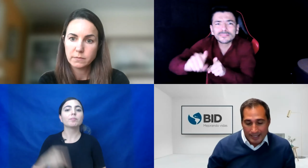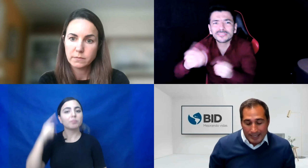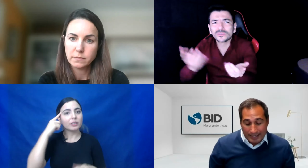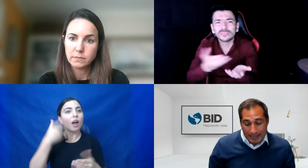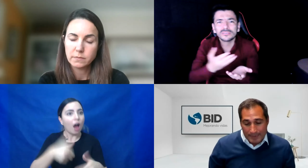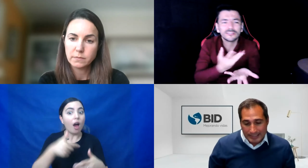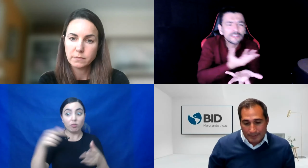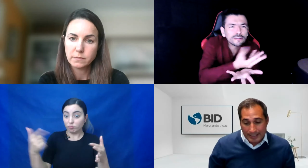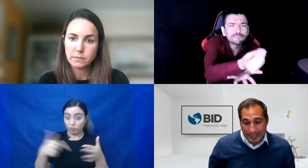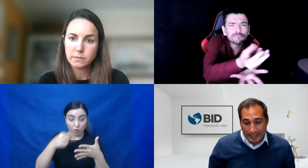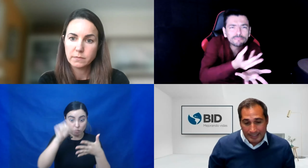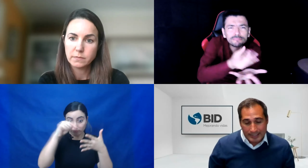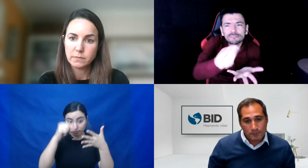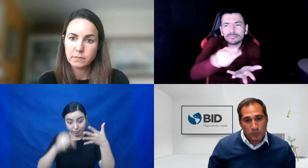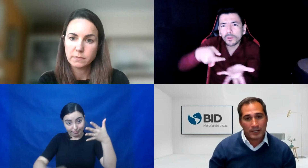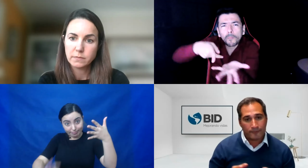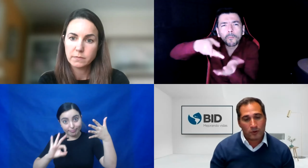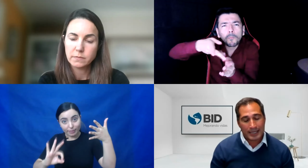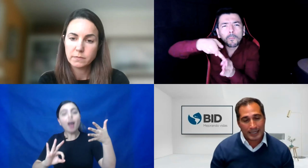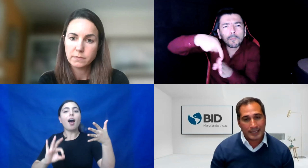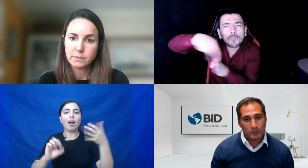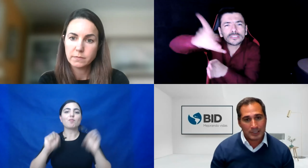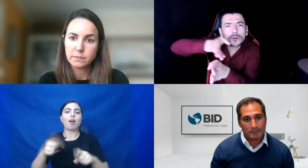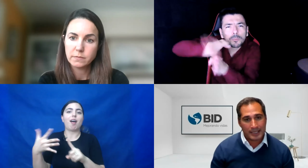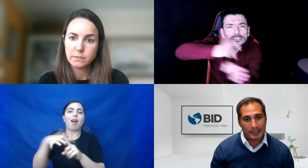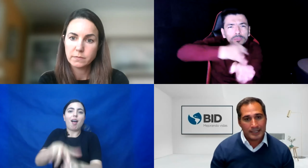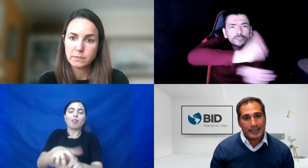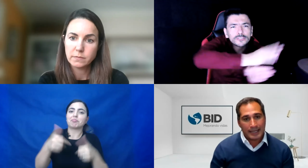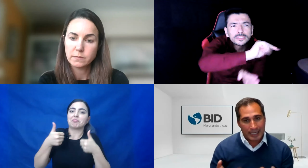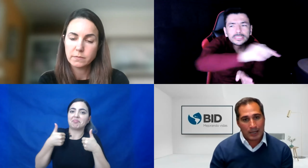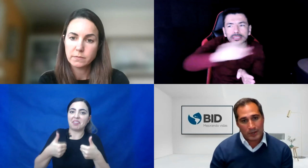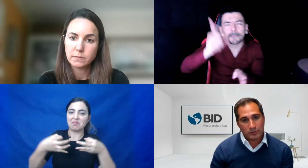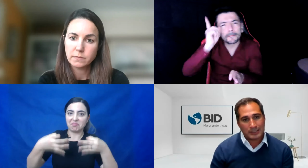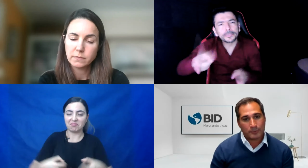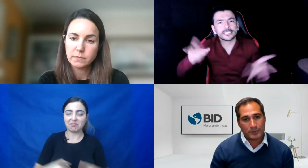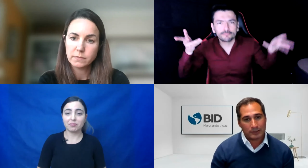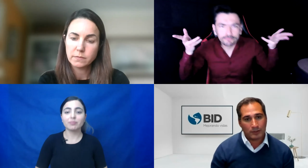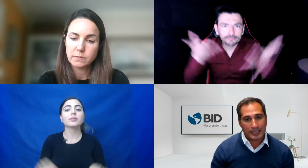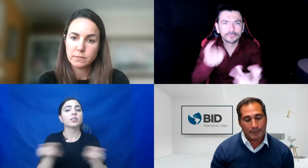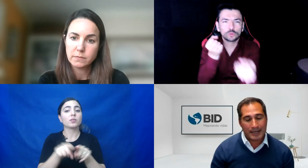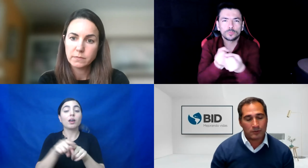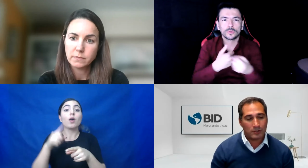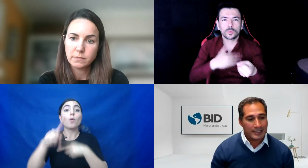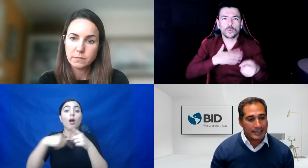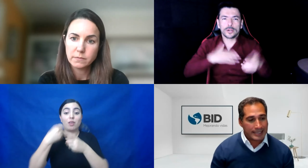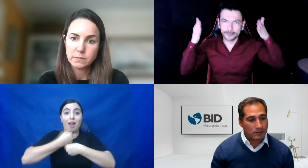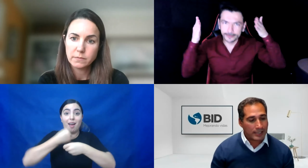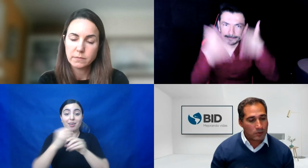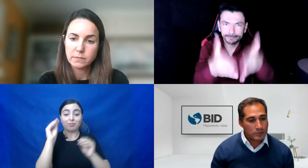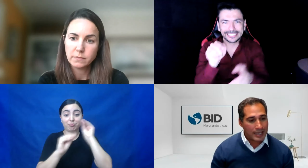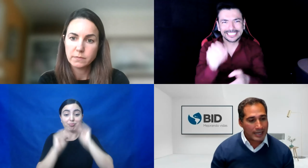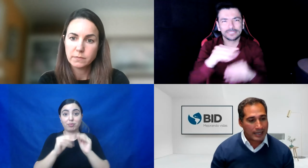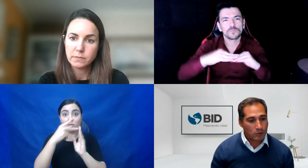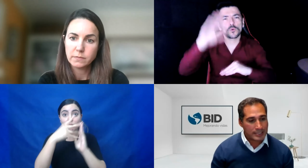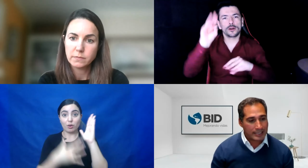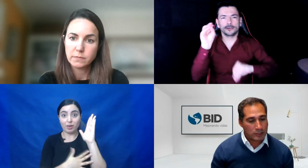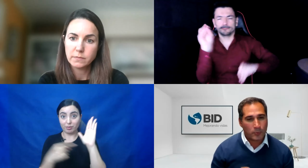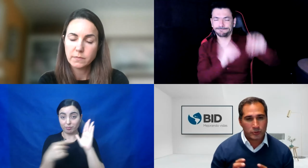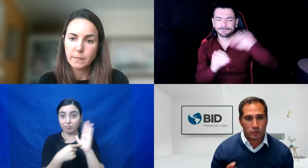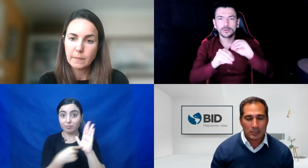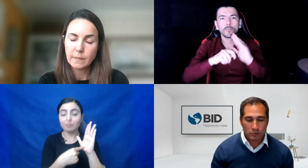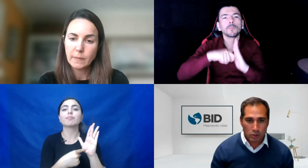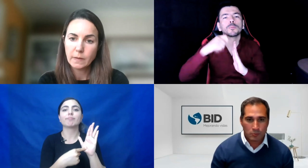is required to achieve true inclusion. This is the focus that we had when we